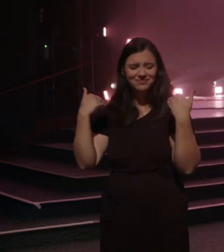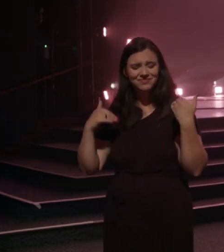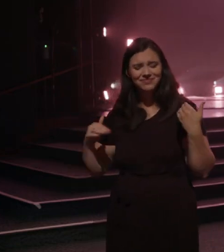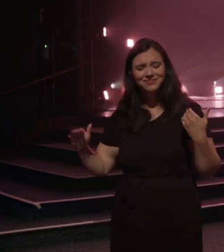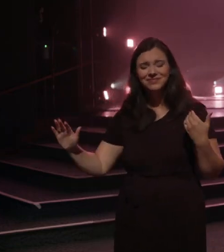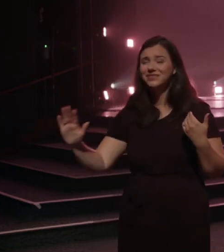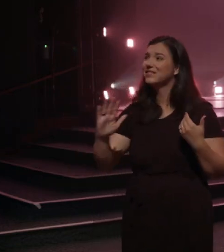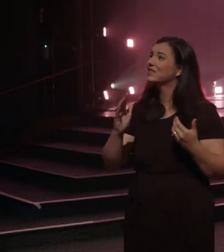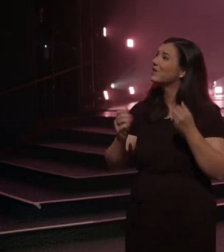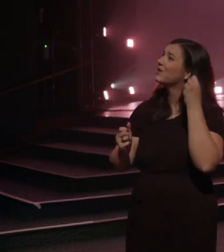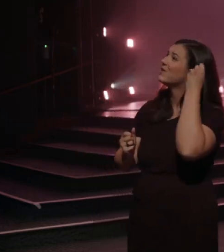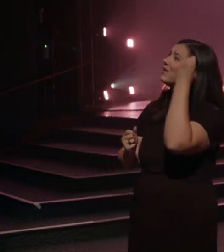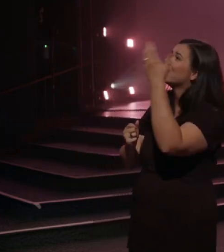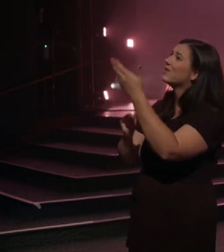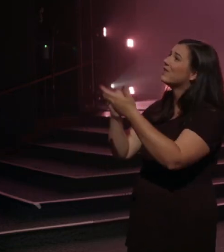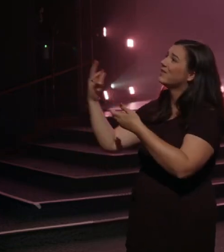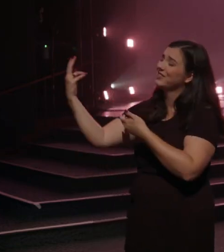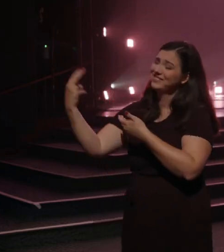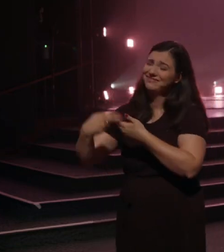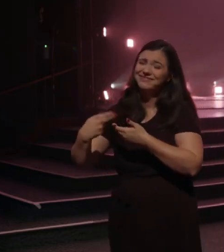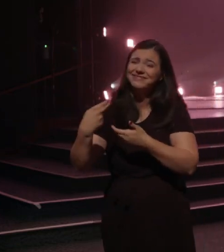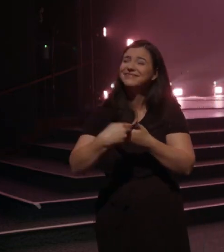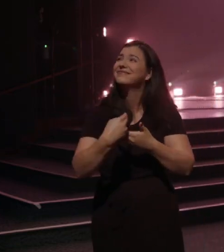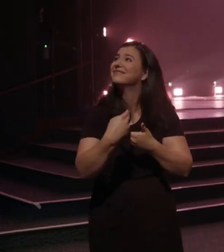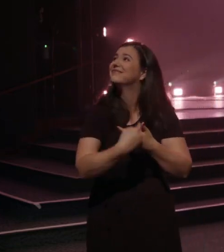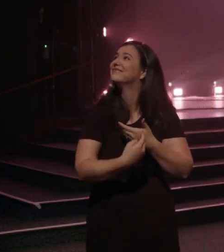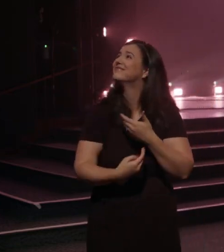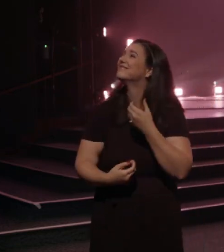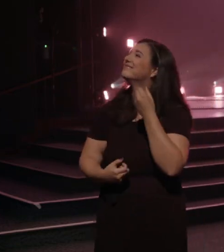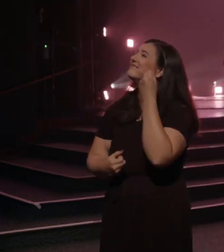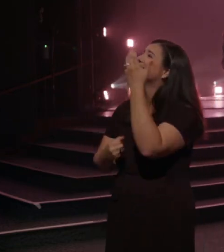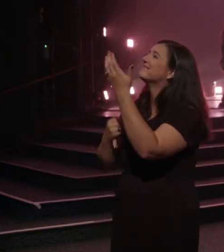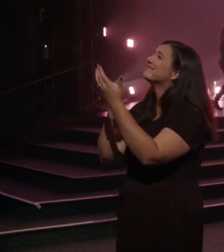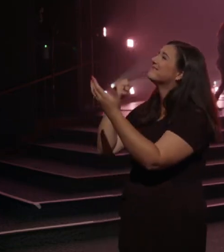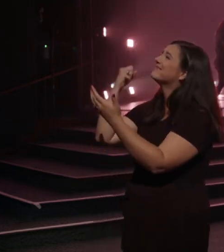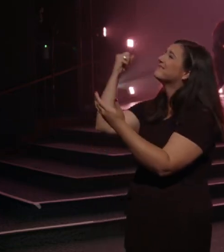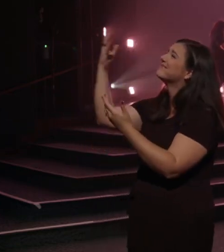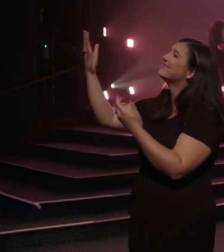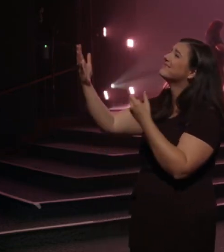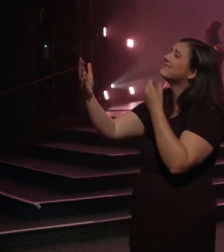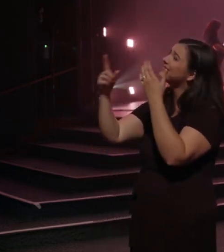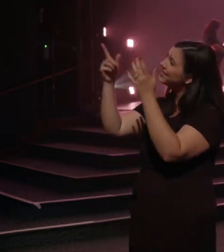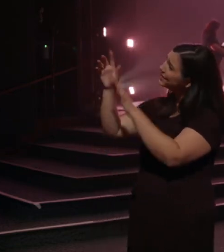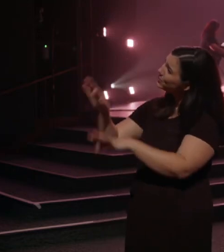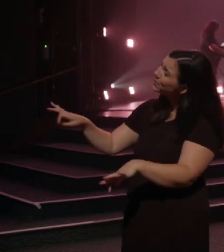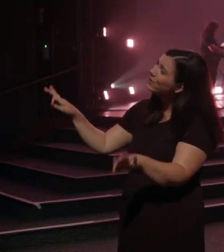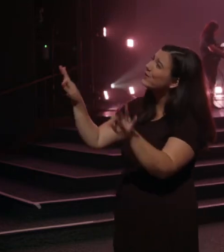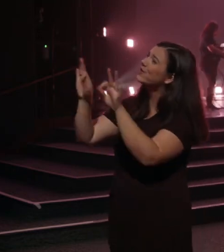lift your voice with me.